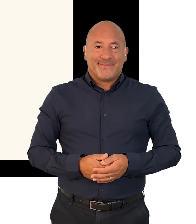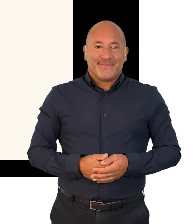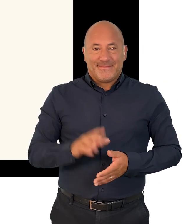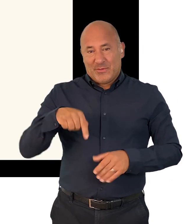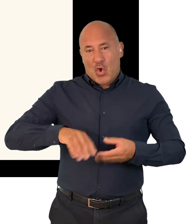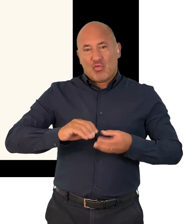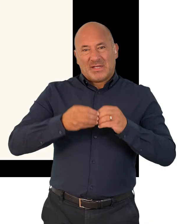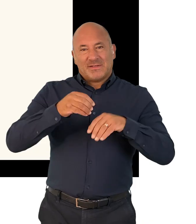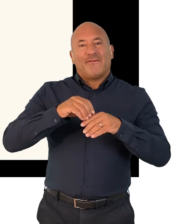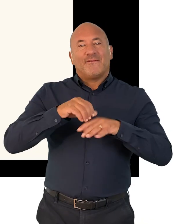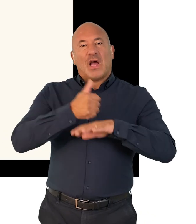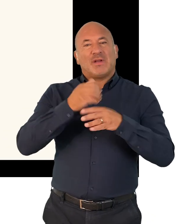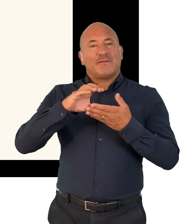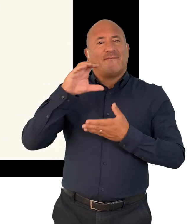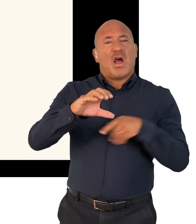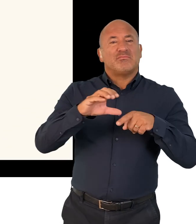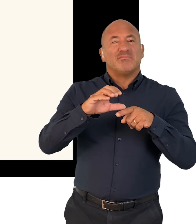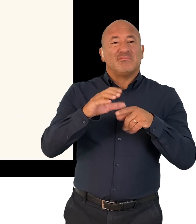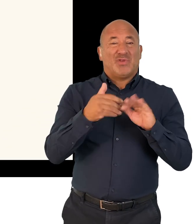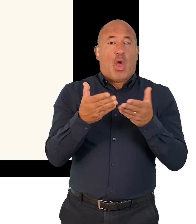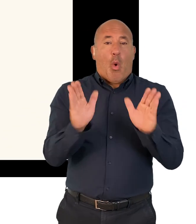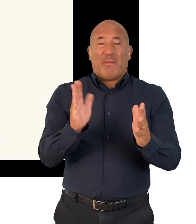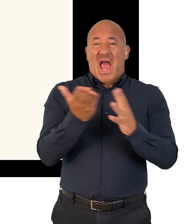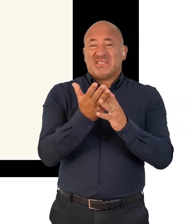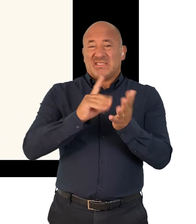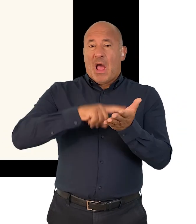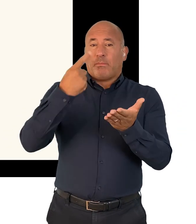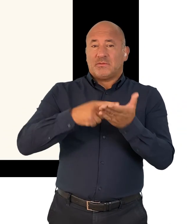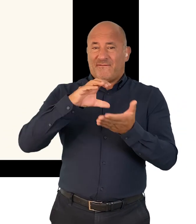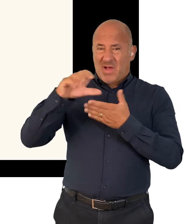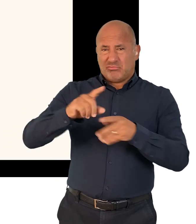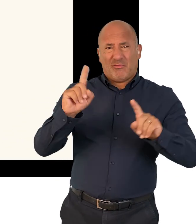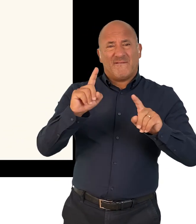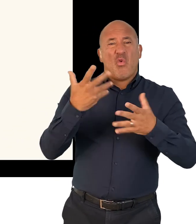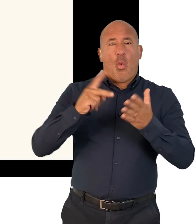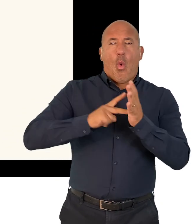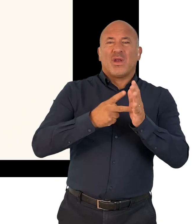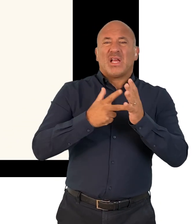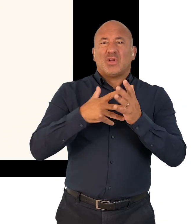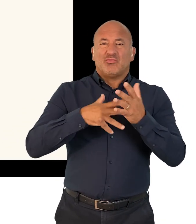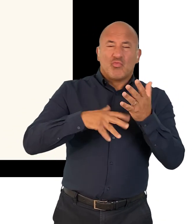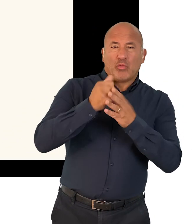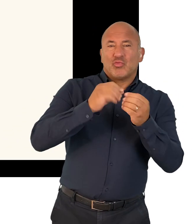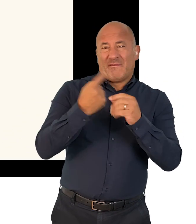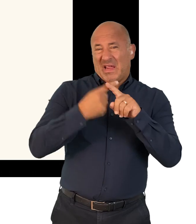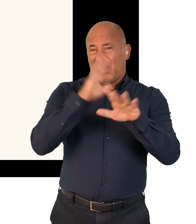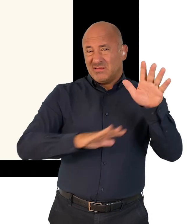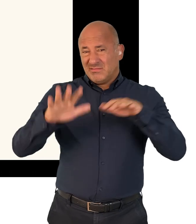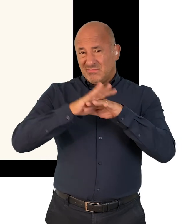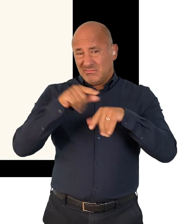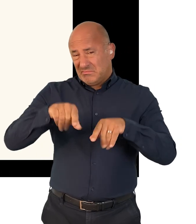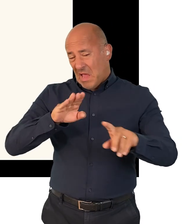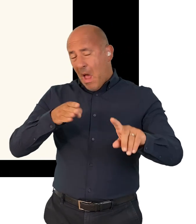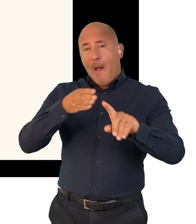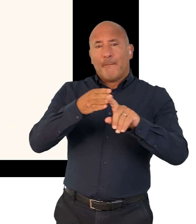The Creative Foundations Fund is an open access capital fund that supports creative and cultural organisations in England.